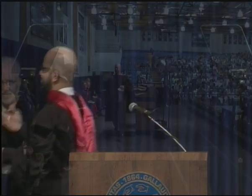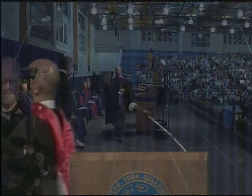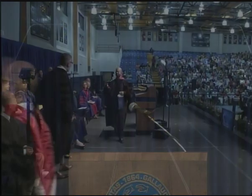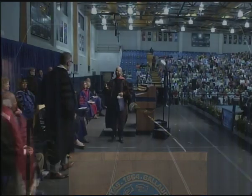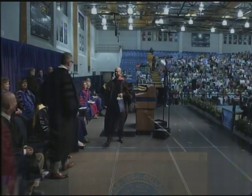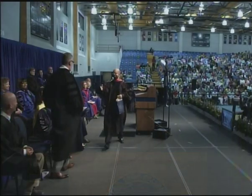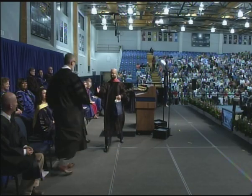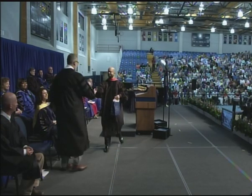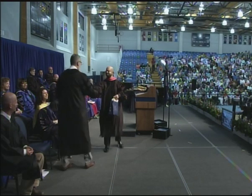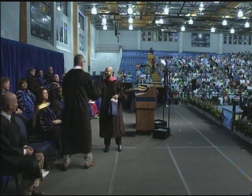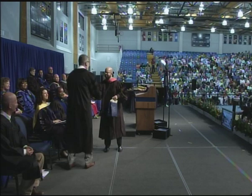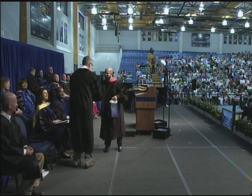Thank you so much.